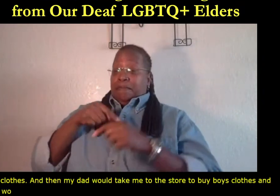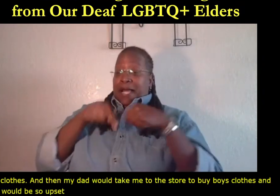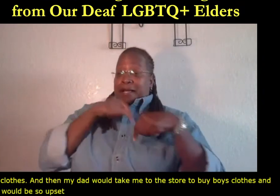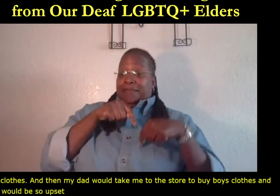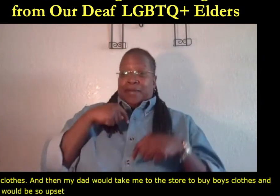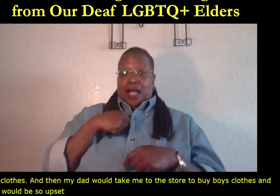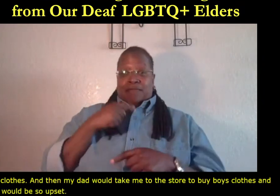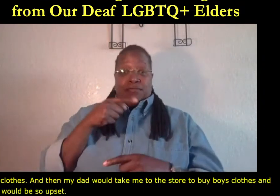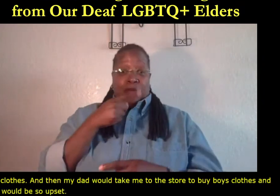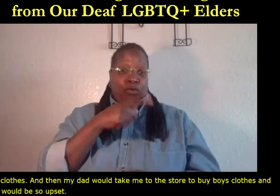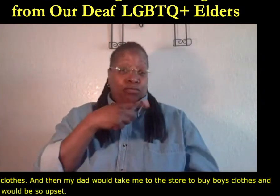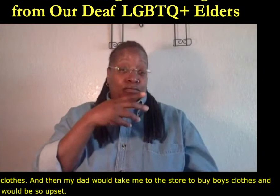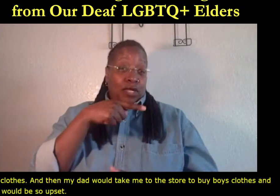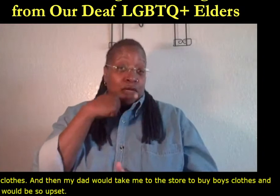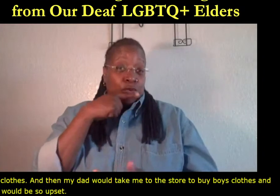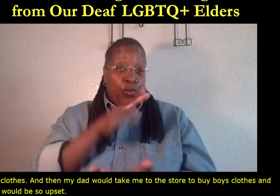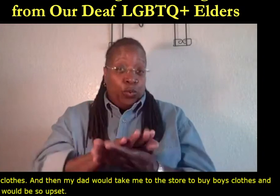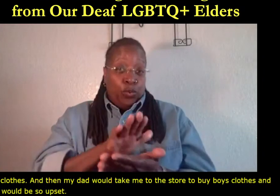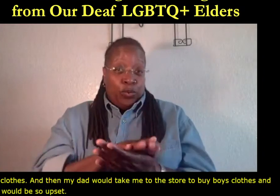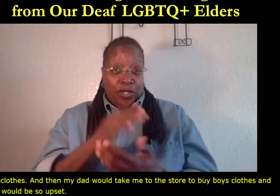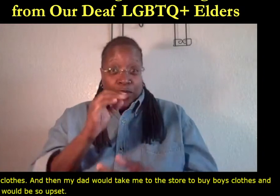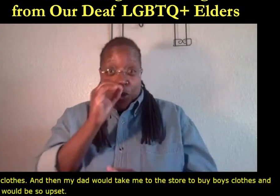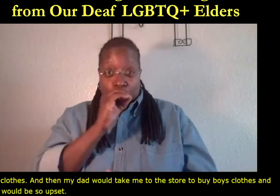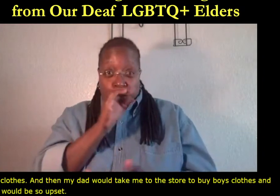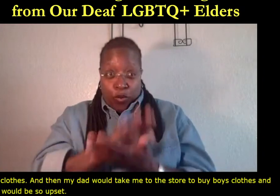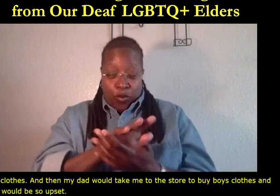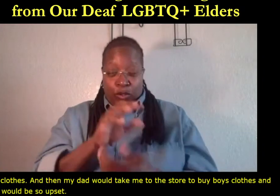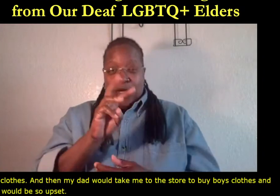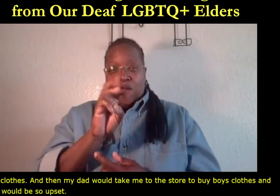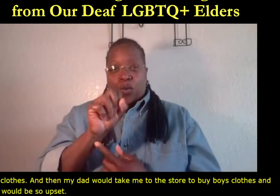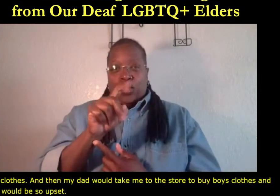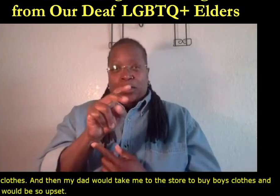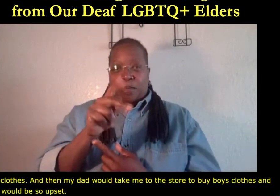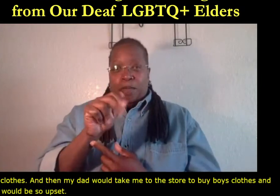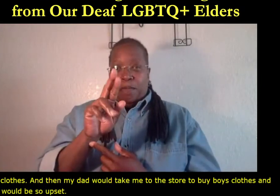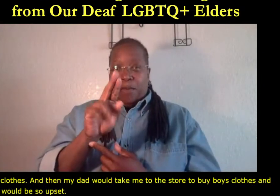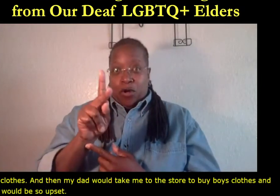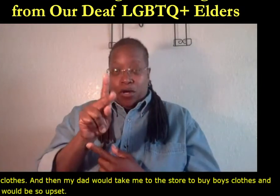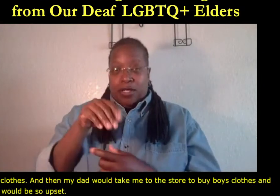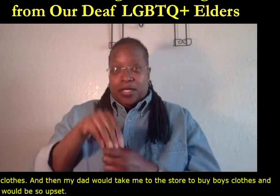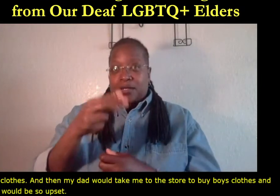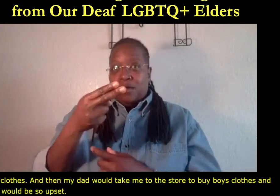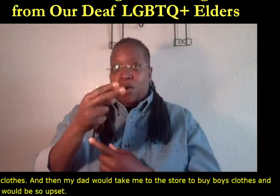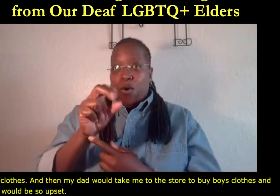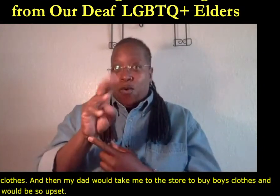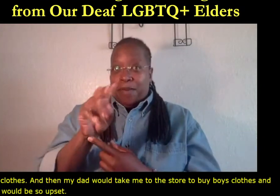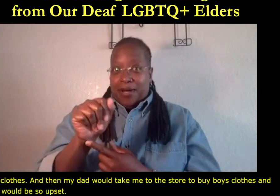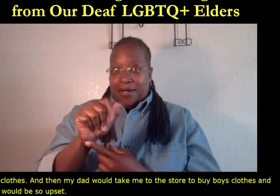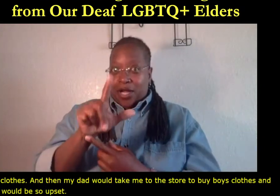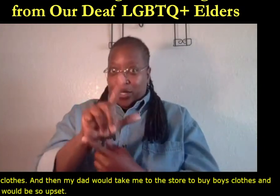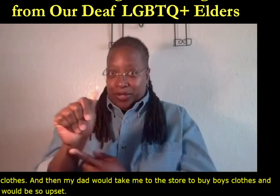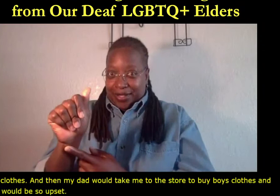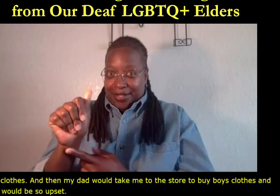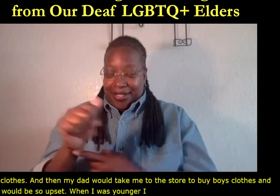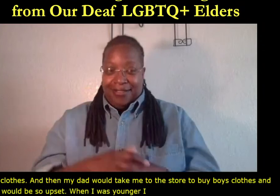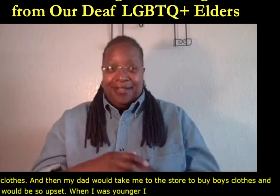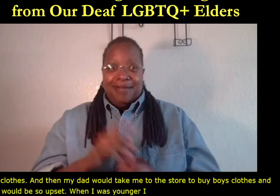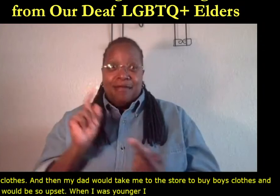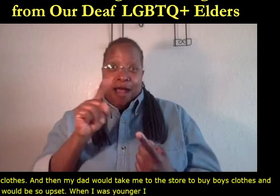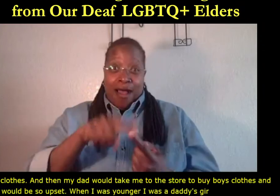uh well let me back up a little bit you know i went to a hearing school or that had oralism it was in uh